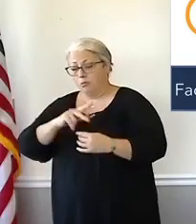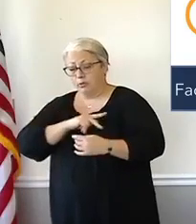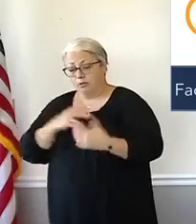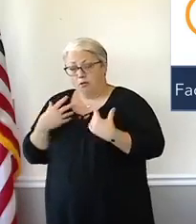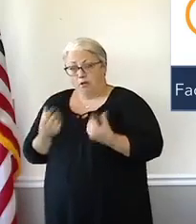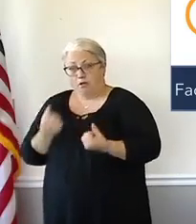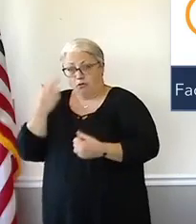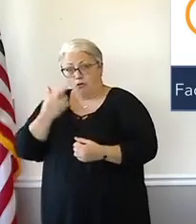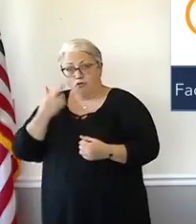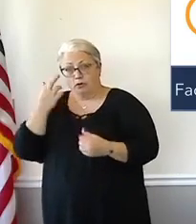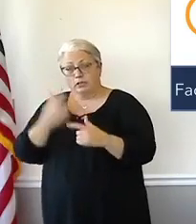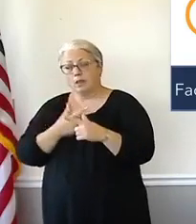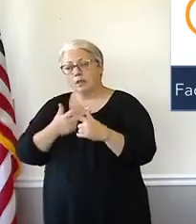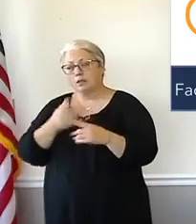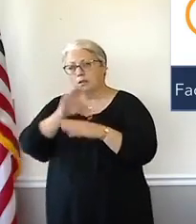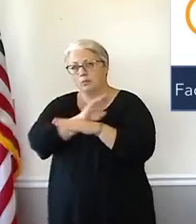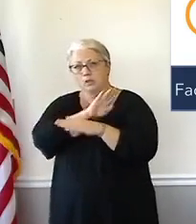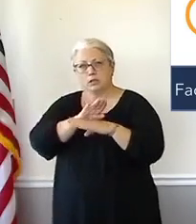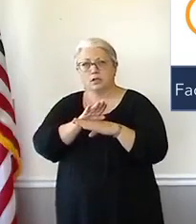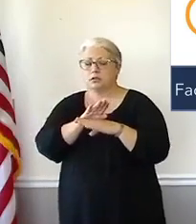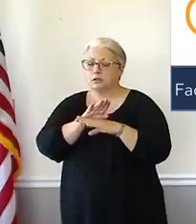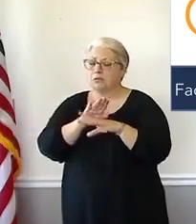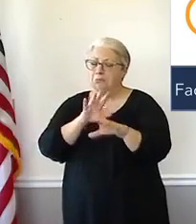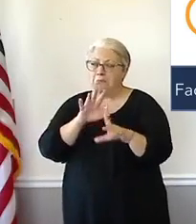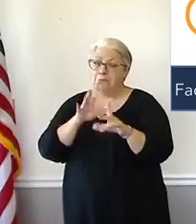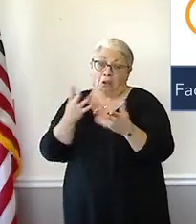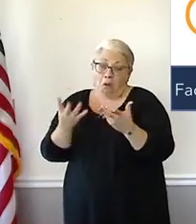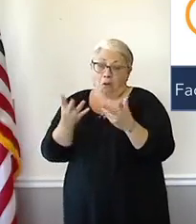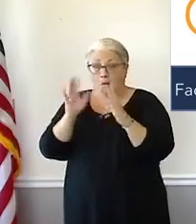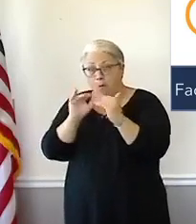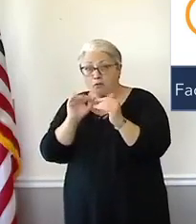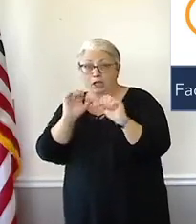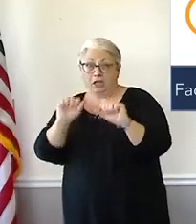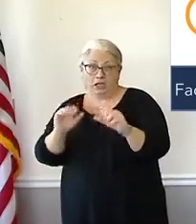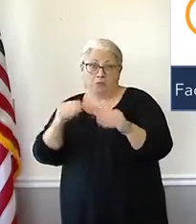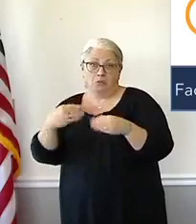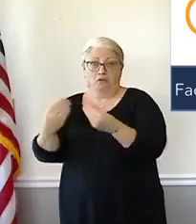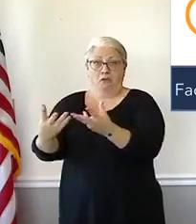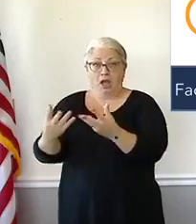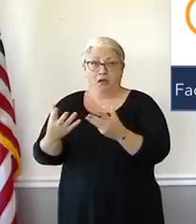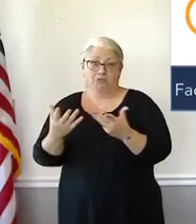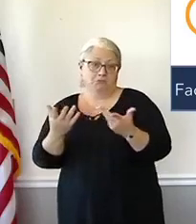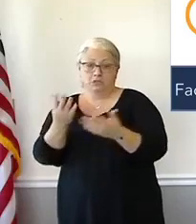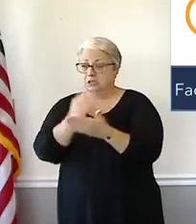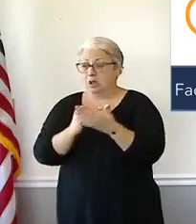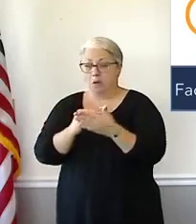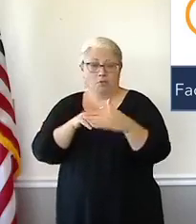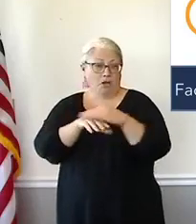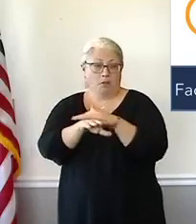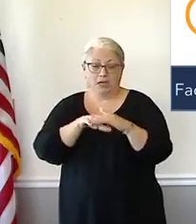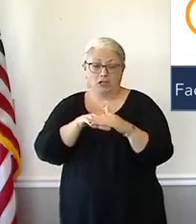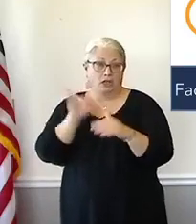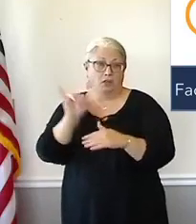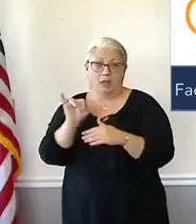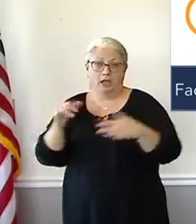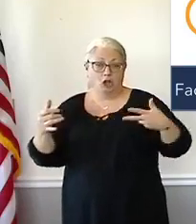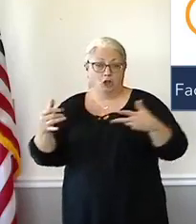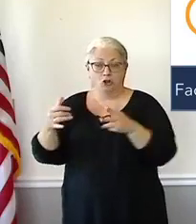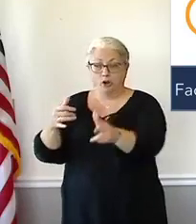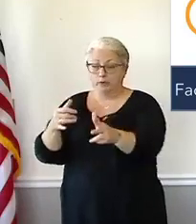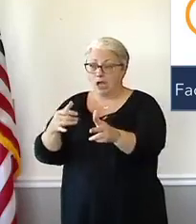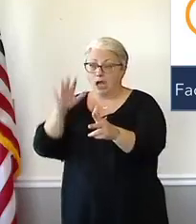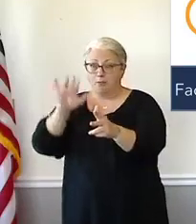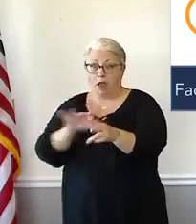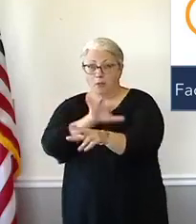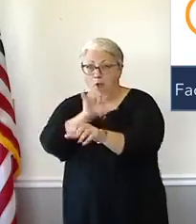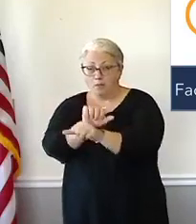reason, the business is obligated to provide a reasonable accommodation, which is, again, curbside, by appointment, or virtually. It isn't